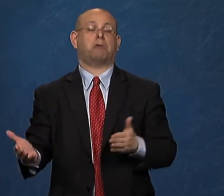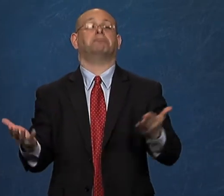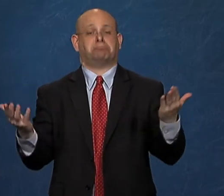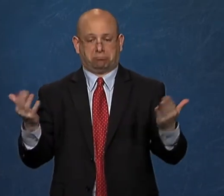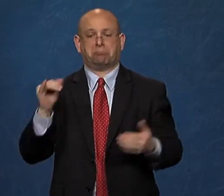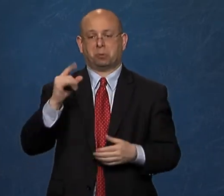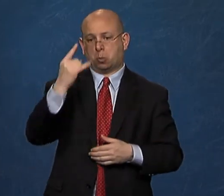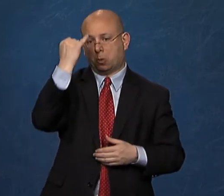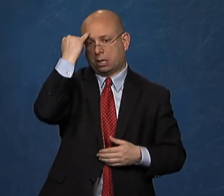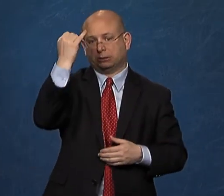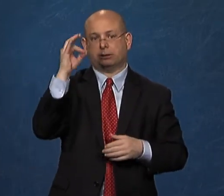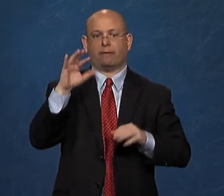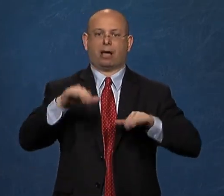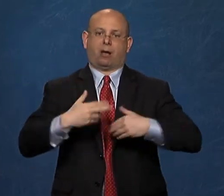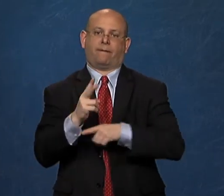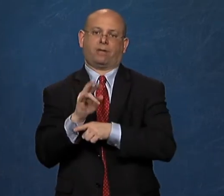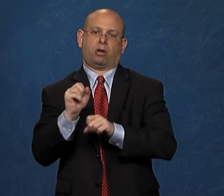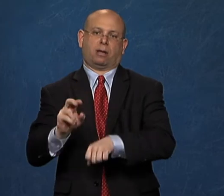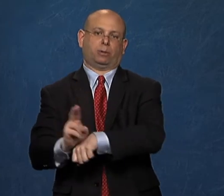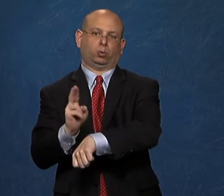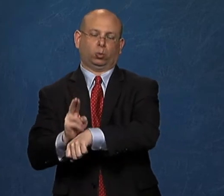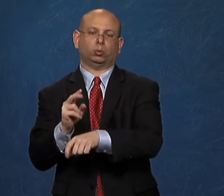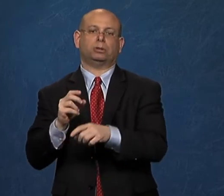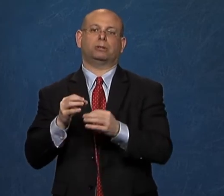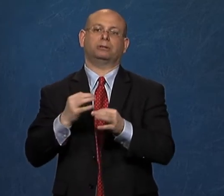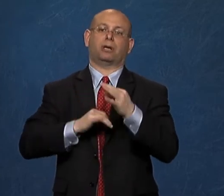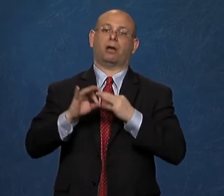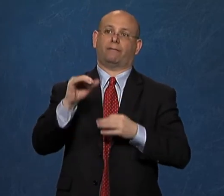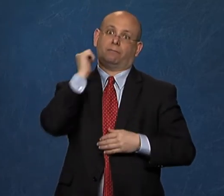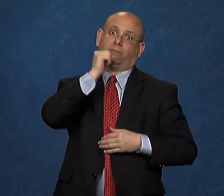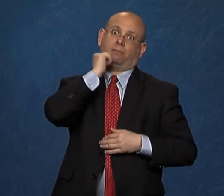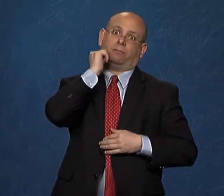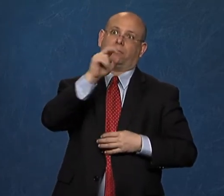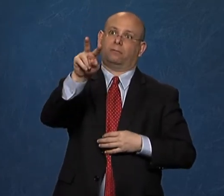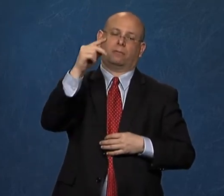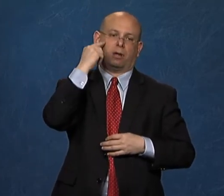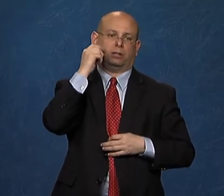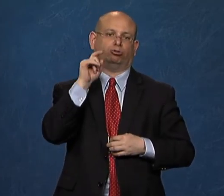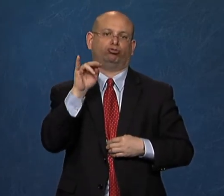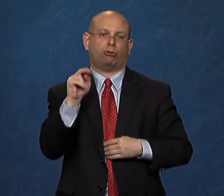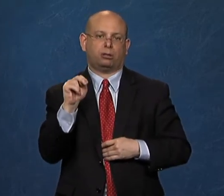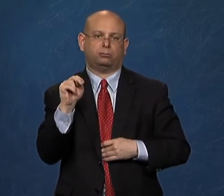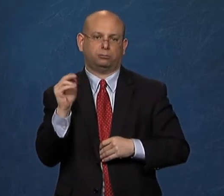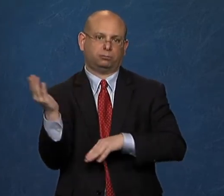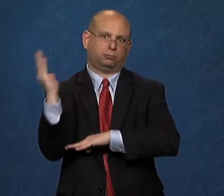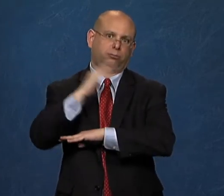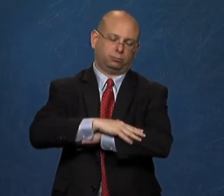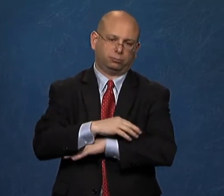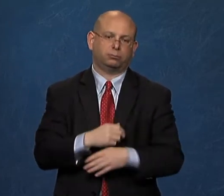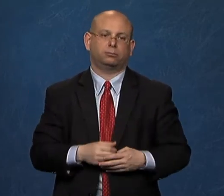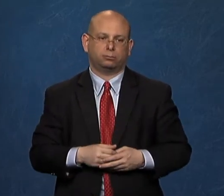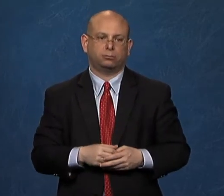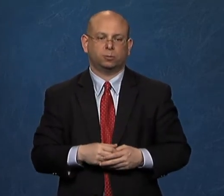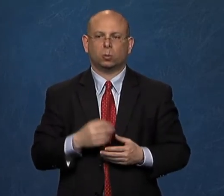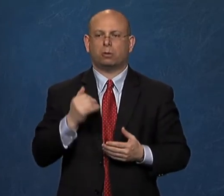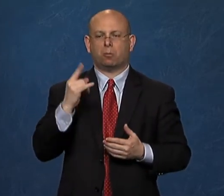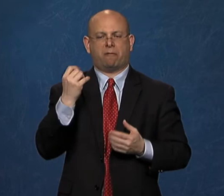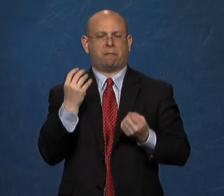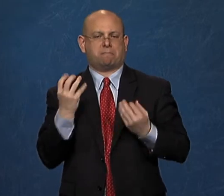and unable to be there. As a backup plan, the VRI can be used. Again, if you were to use VRI on a daily basis, that